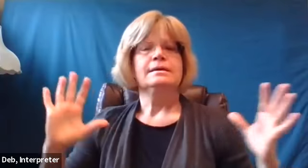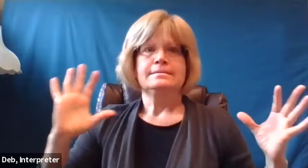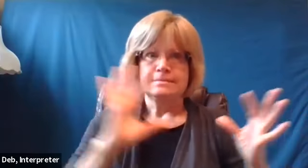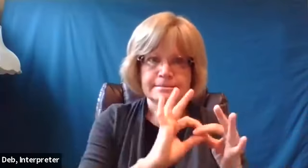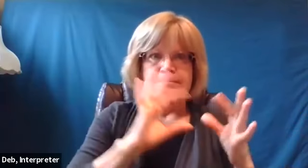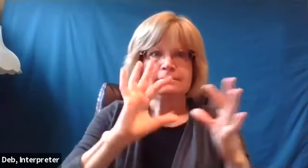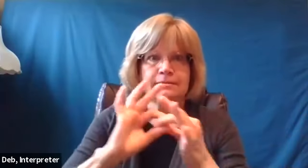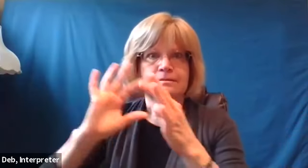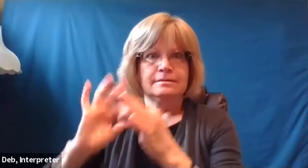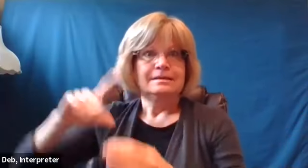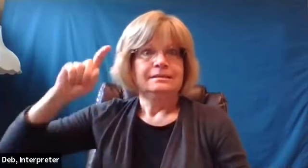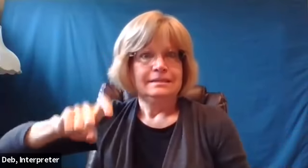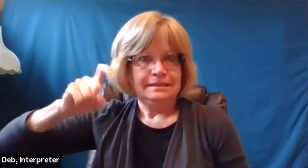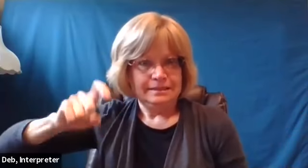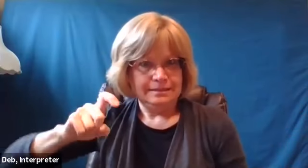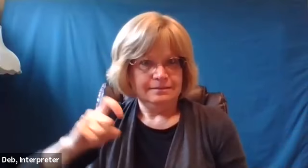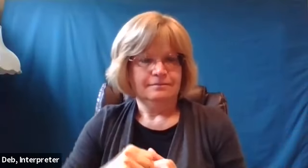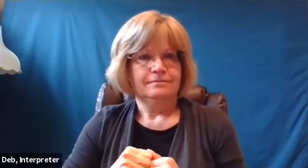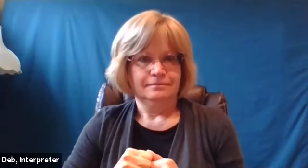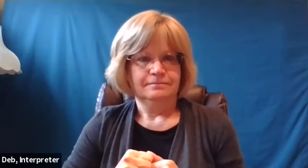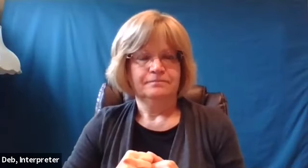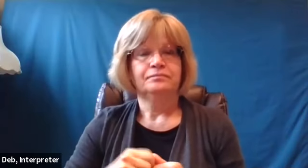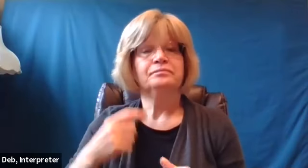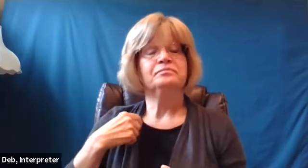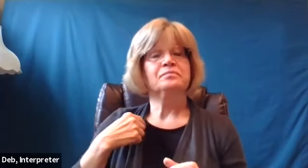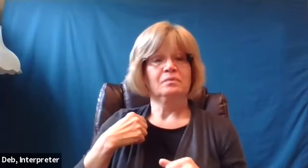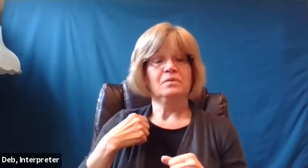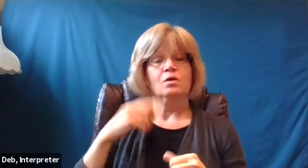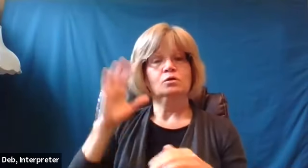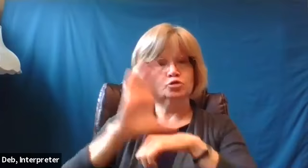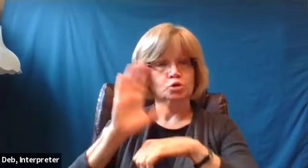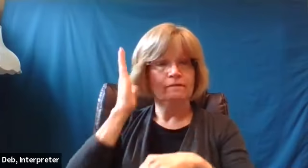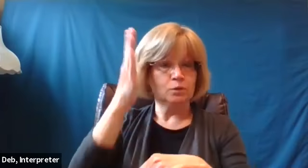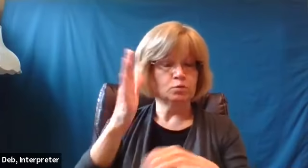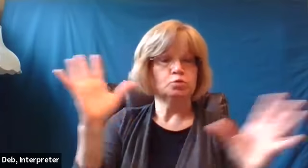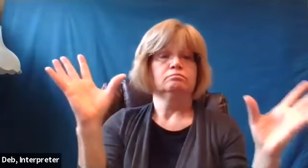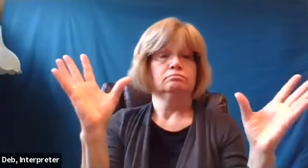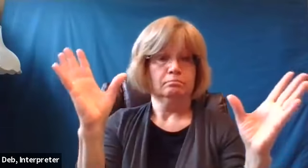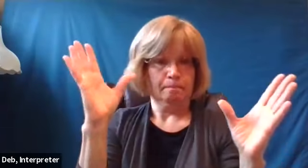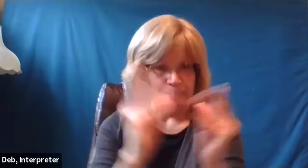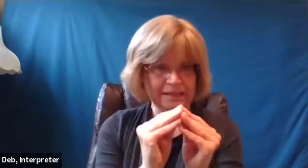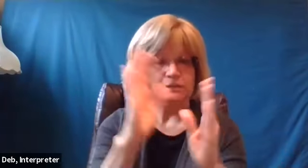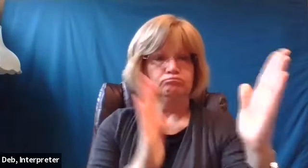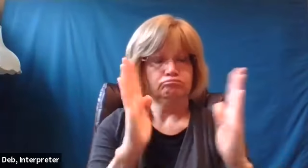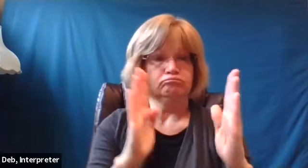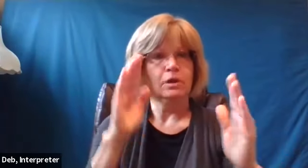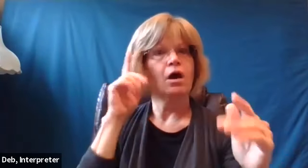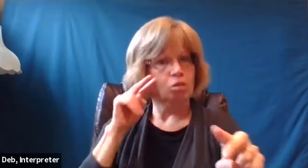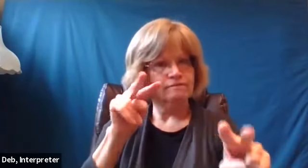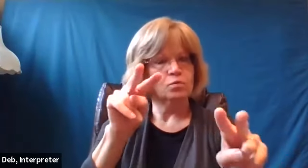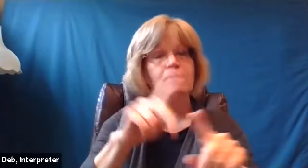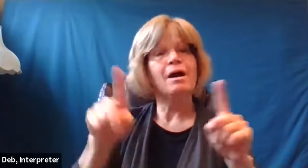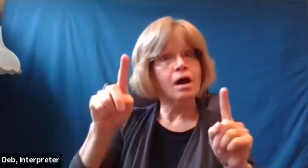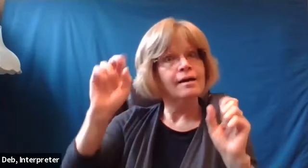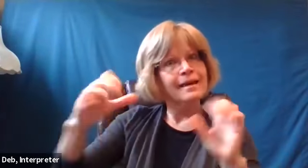need very much. I look forward to attending church again, but I know there are other ways to stay attached to God.